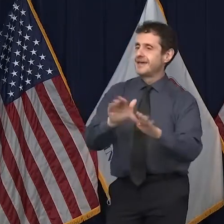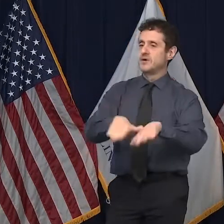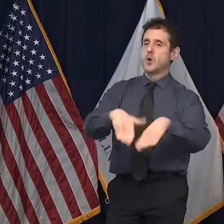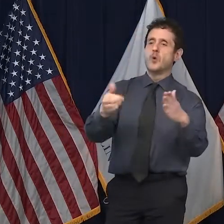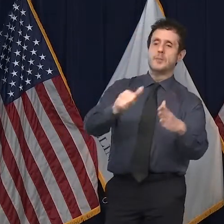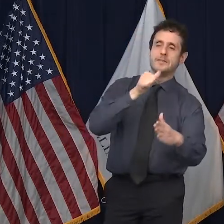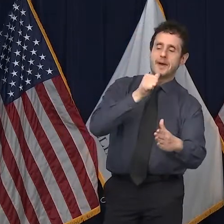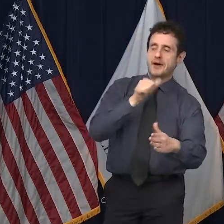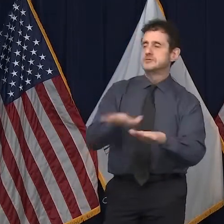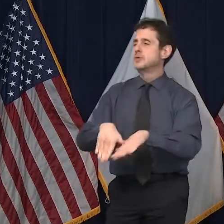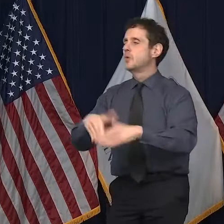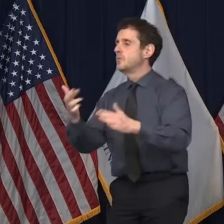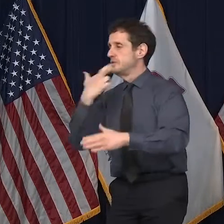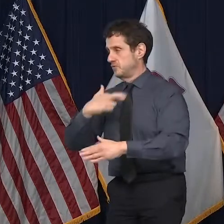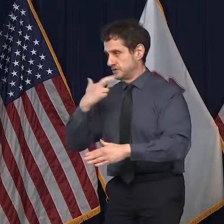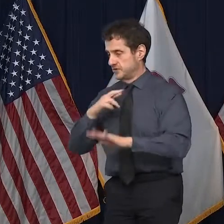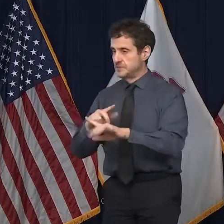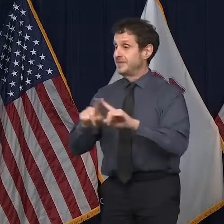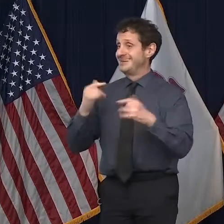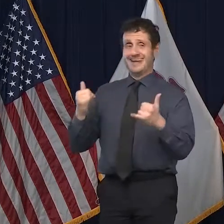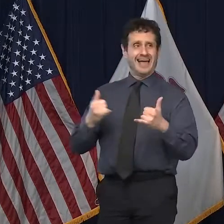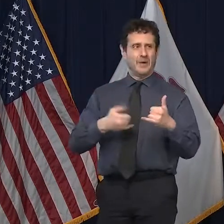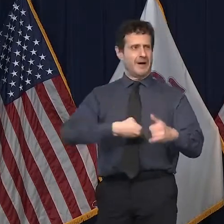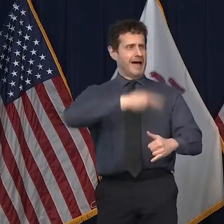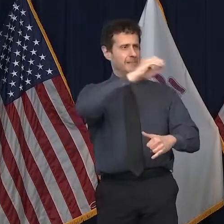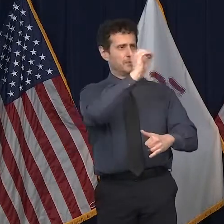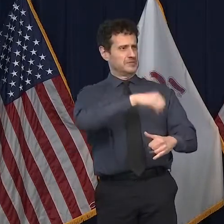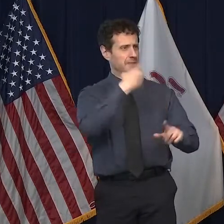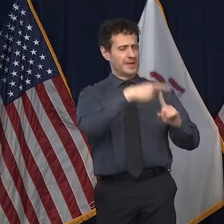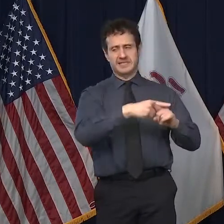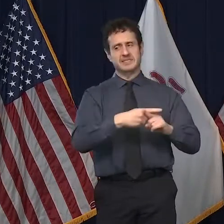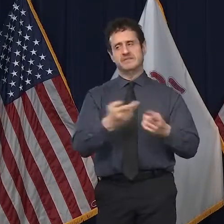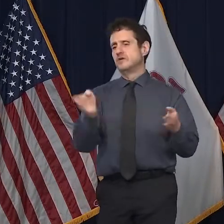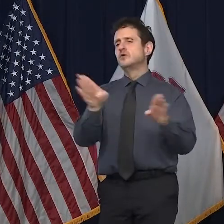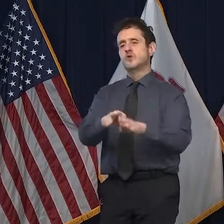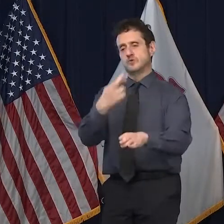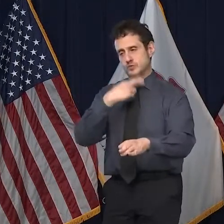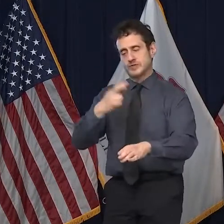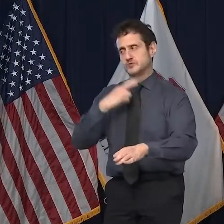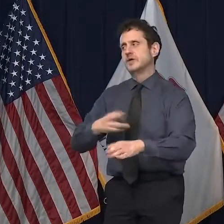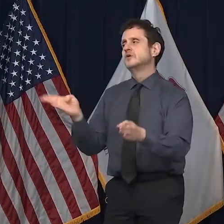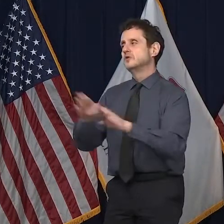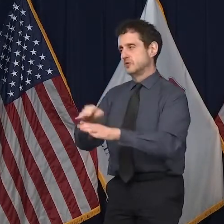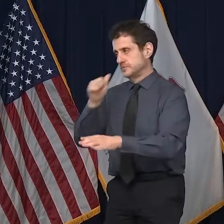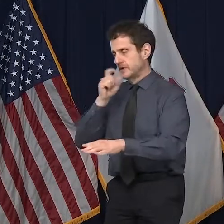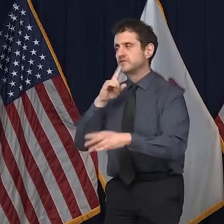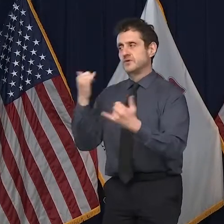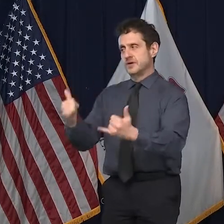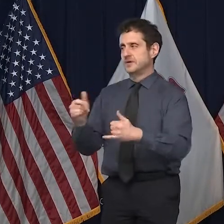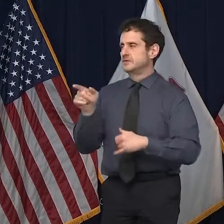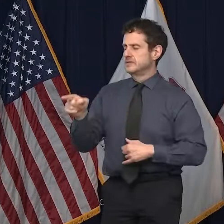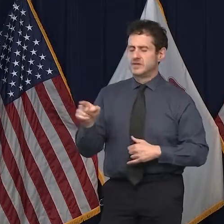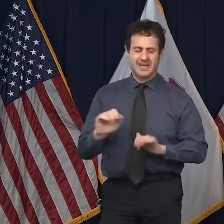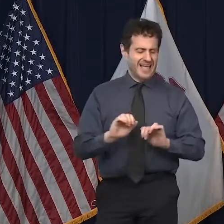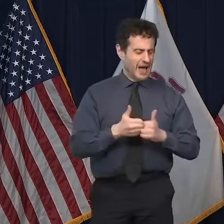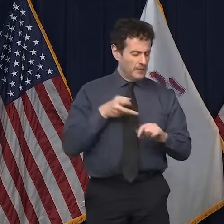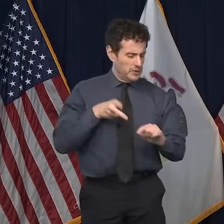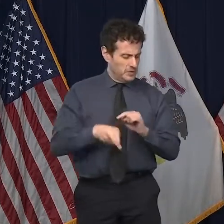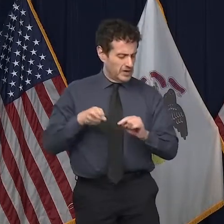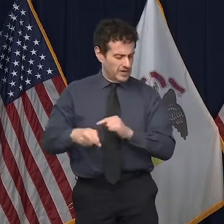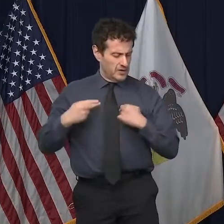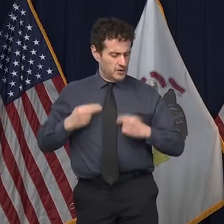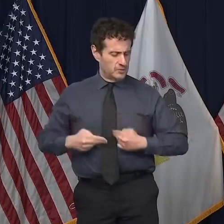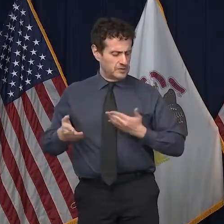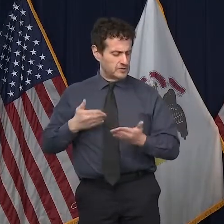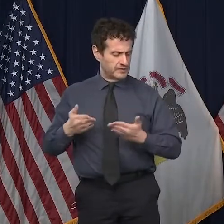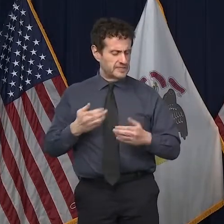service where it is more risky. Ryan Voiles at Health News is asking, how do you plan to make cuts to human services while